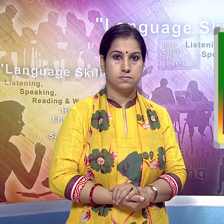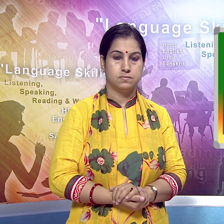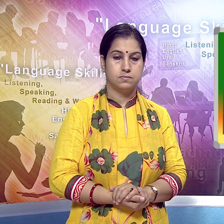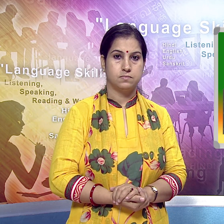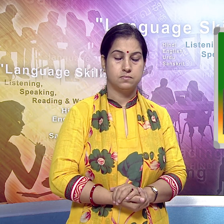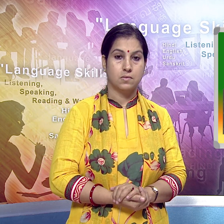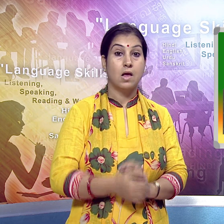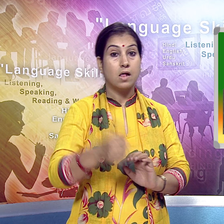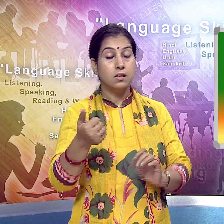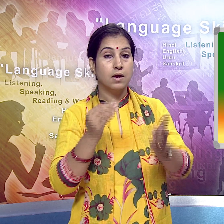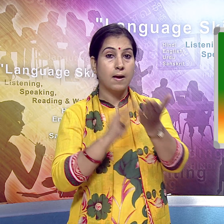Another mineral is iron.